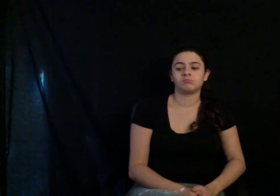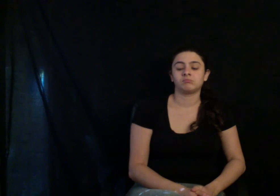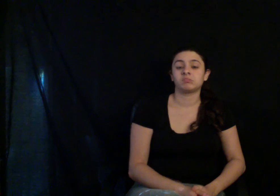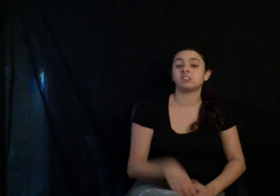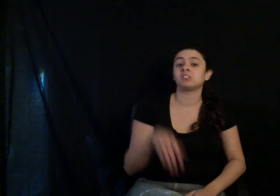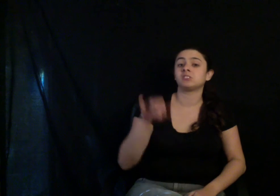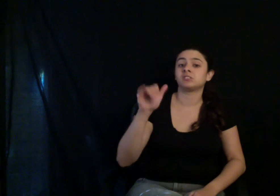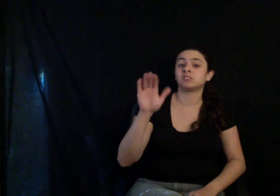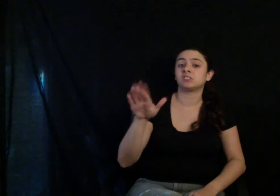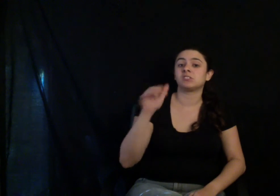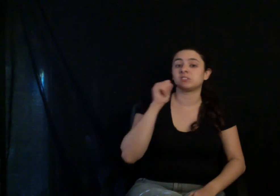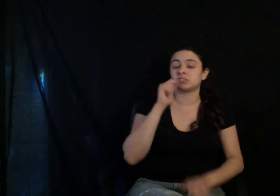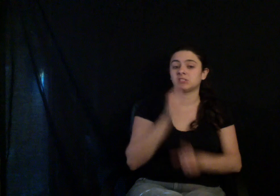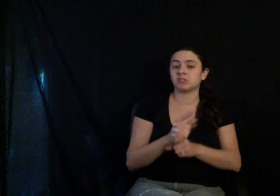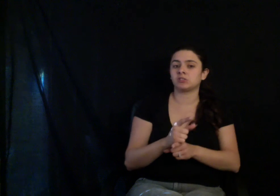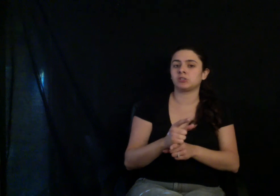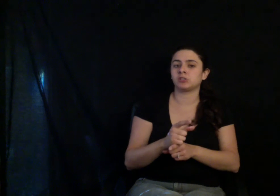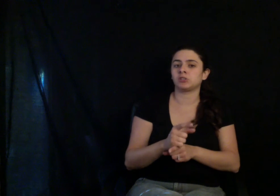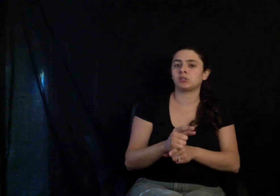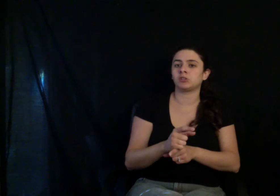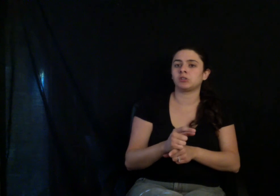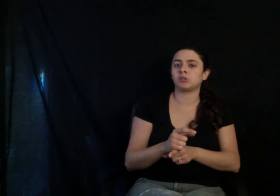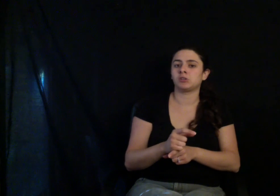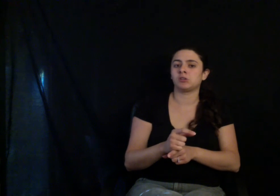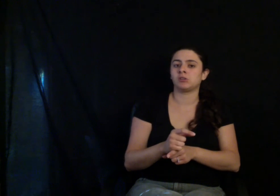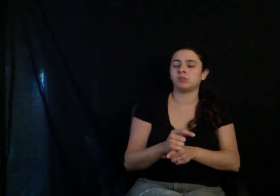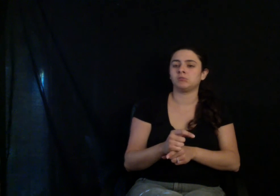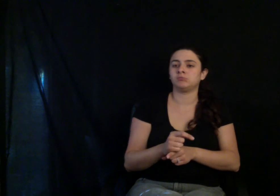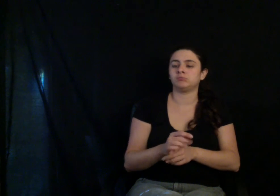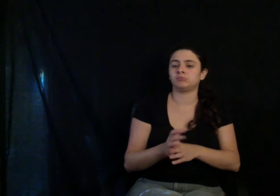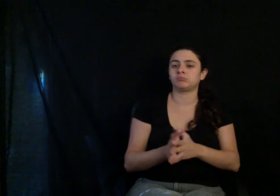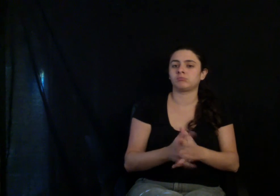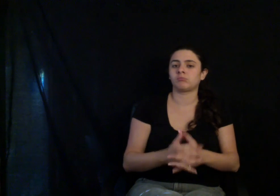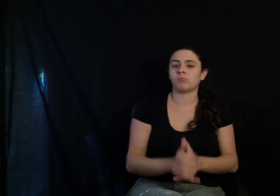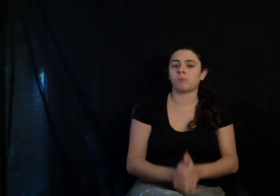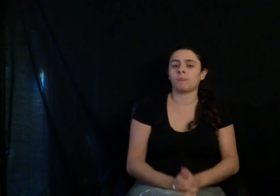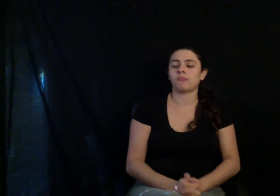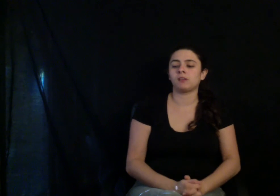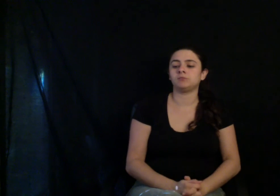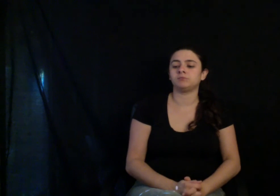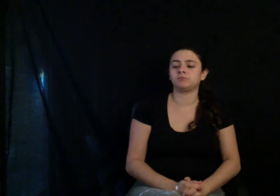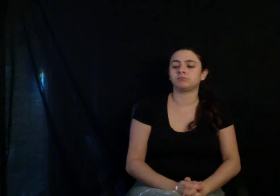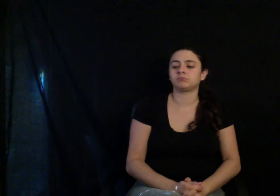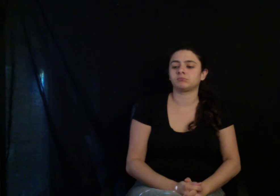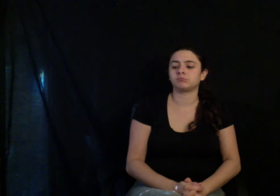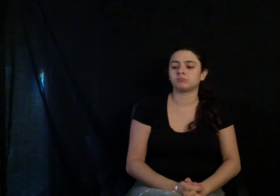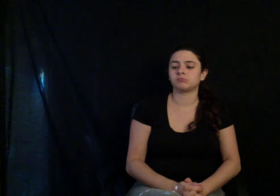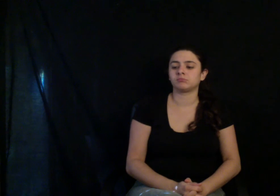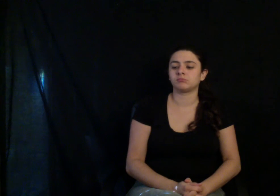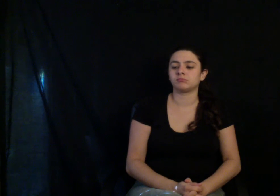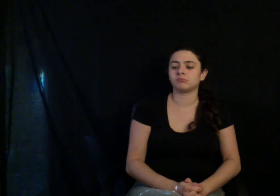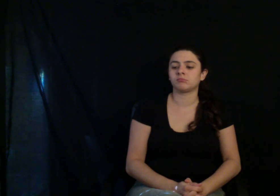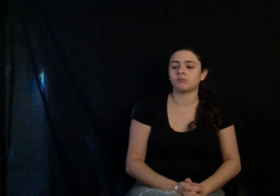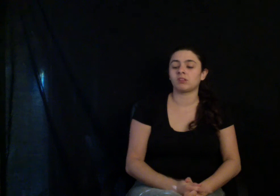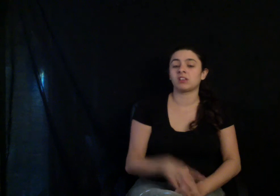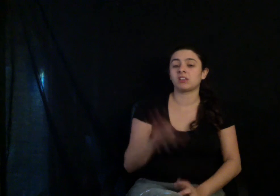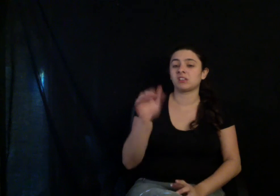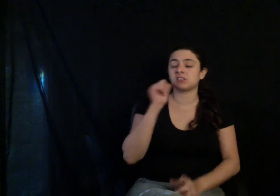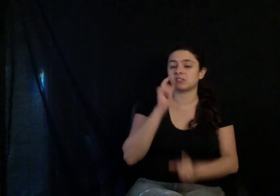put me in contact with Ed, who's Jared's dad, and his mother, Anna. And I